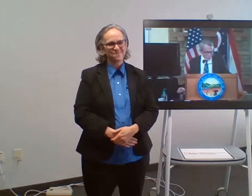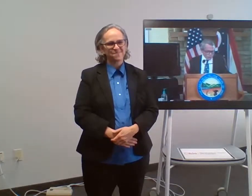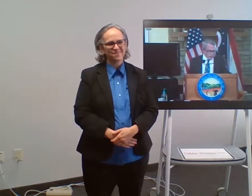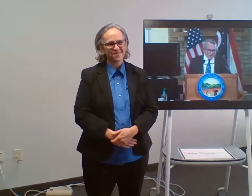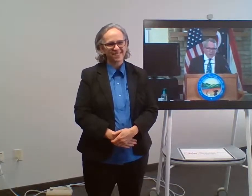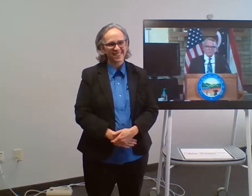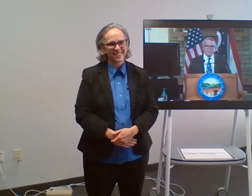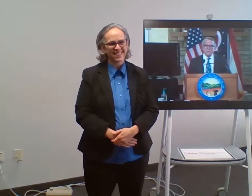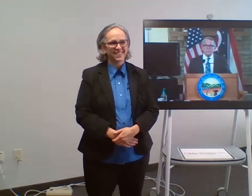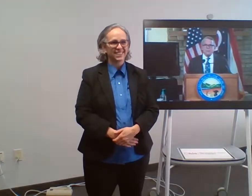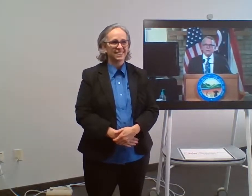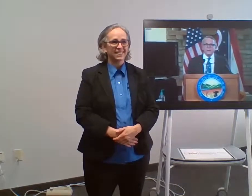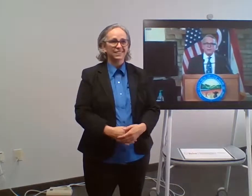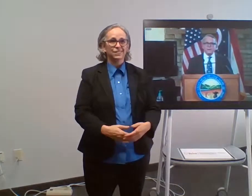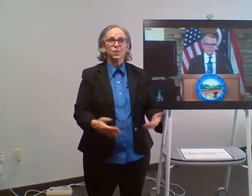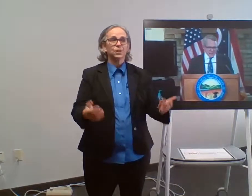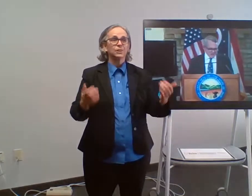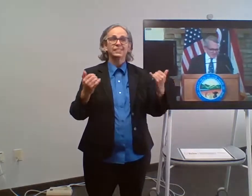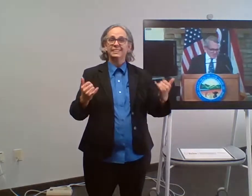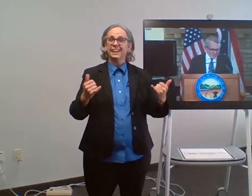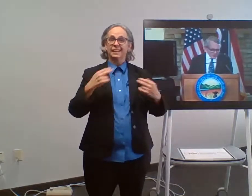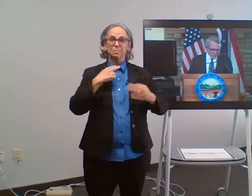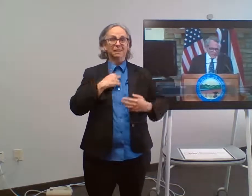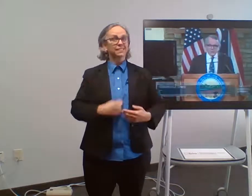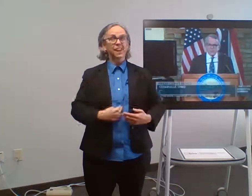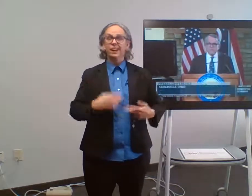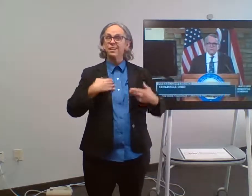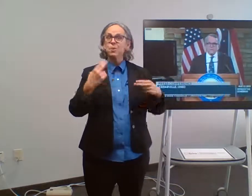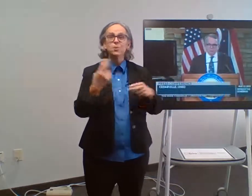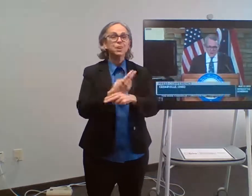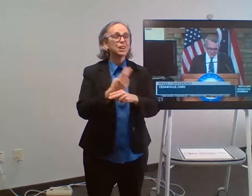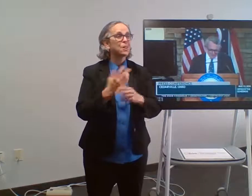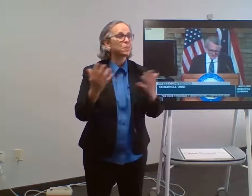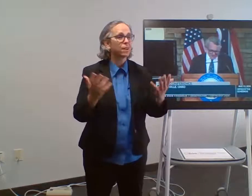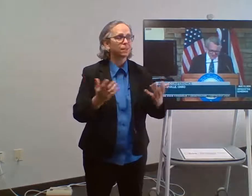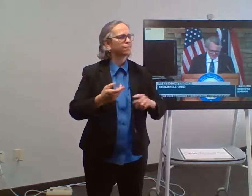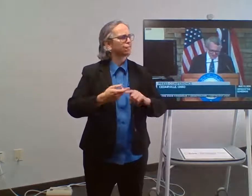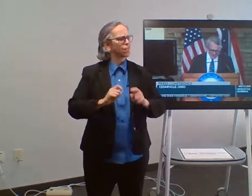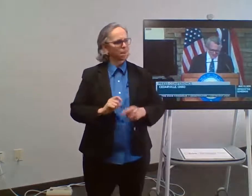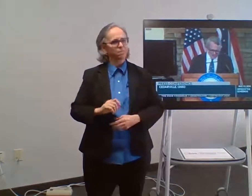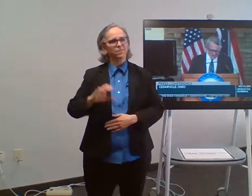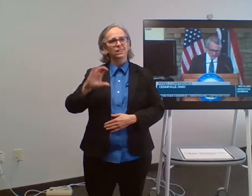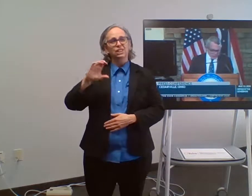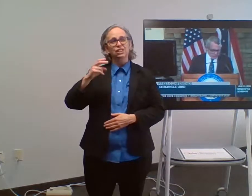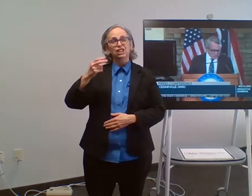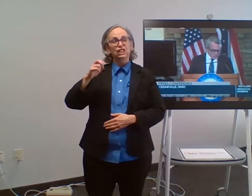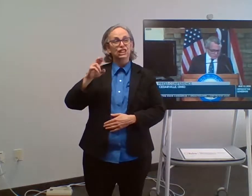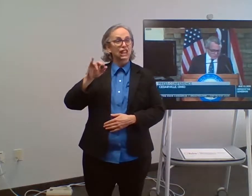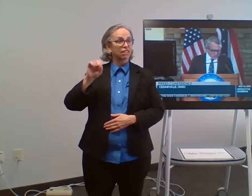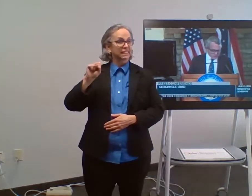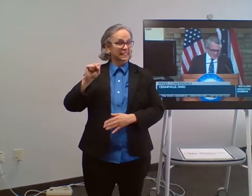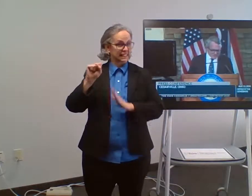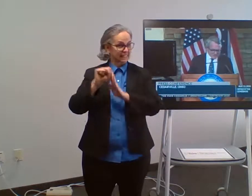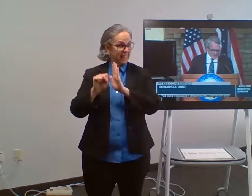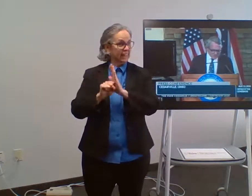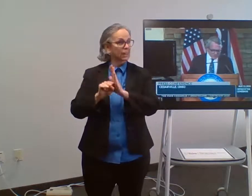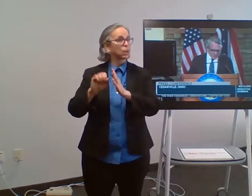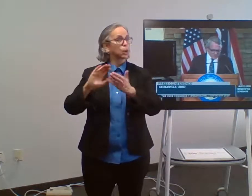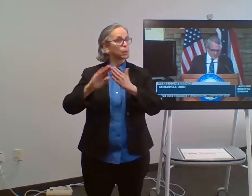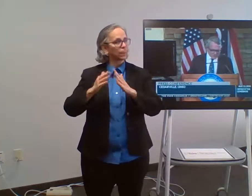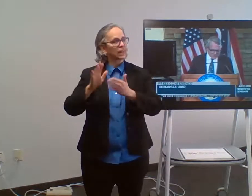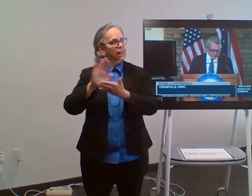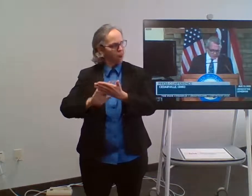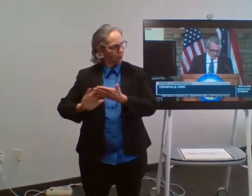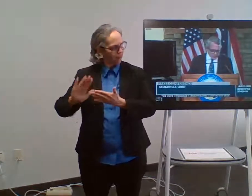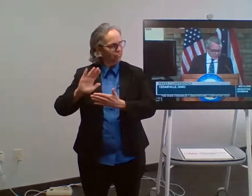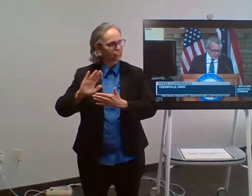Today I'm wearing a tie from Terra State Community College in Fremont. Terra State offers more than 60